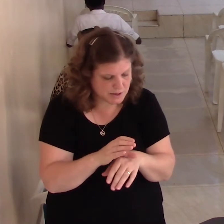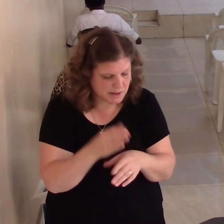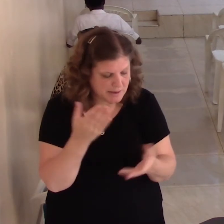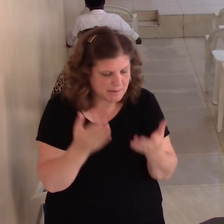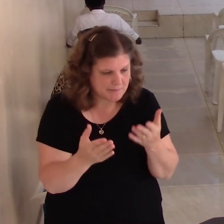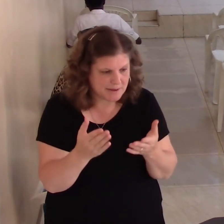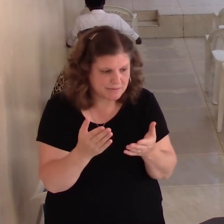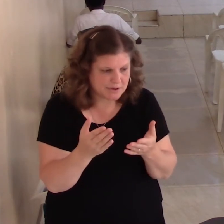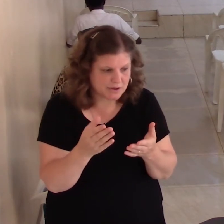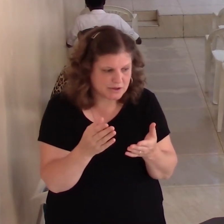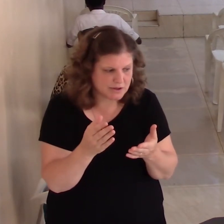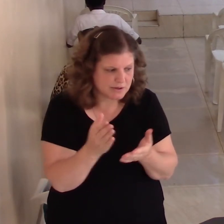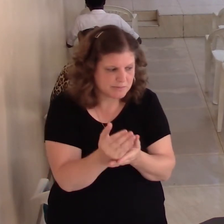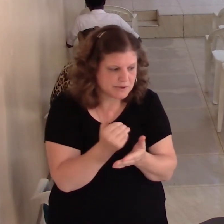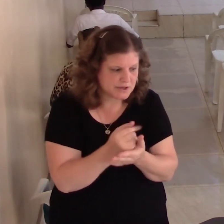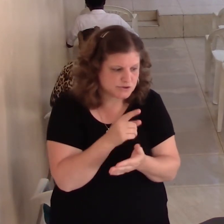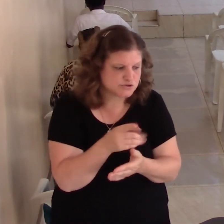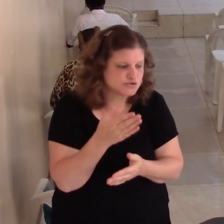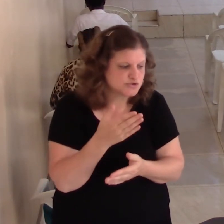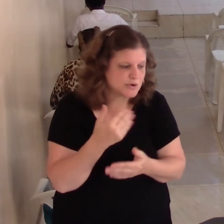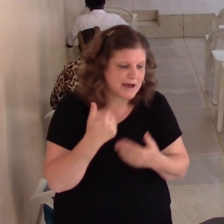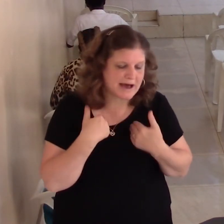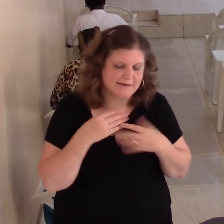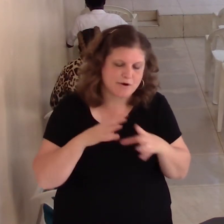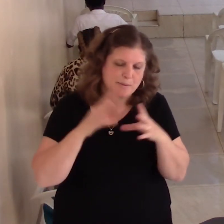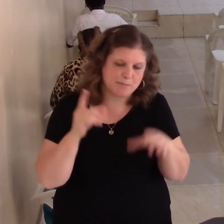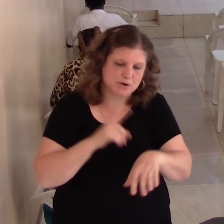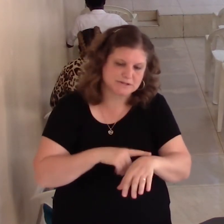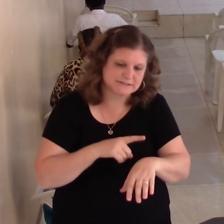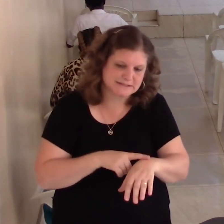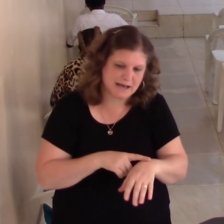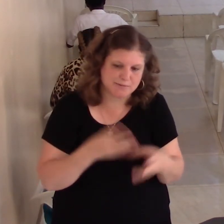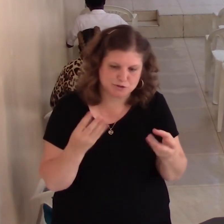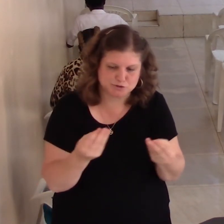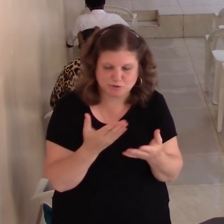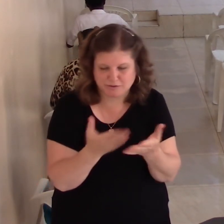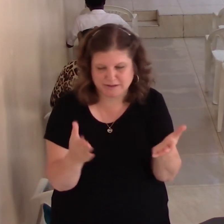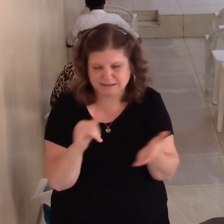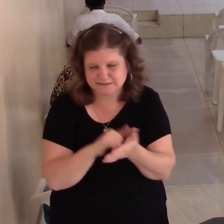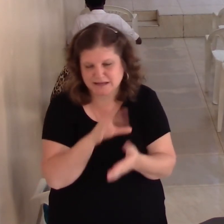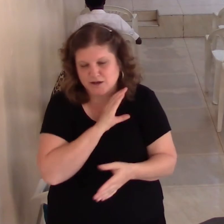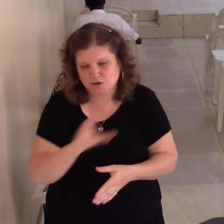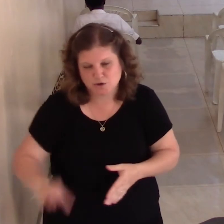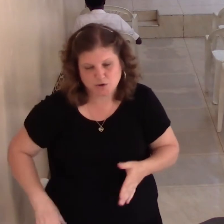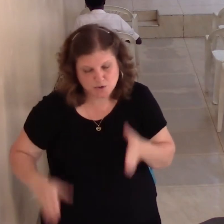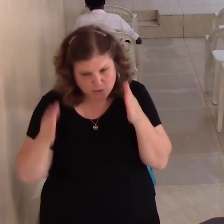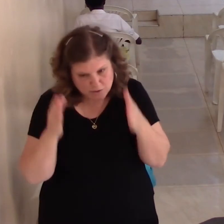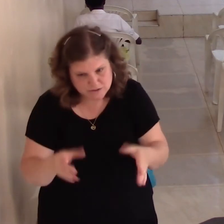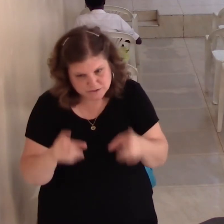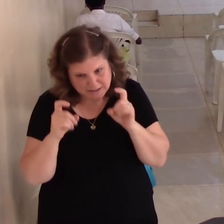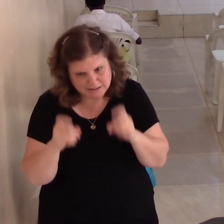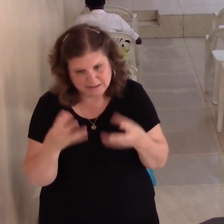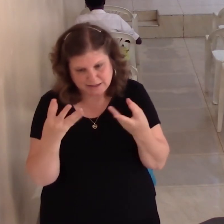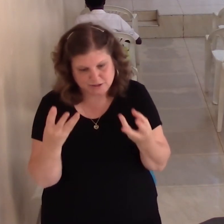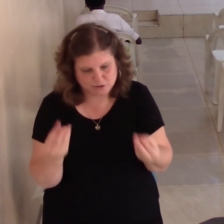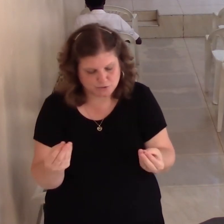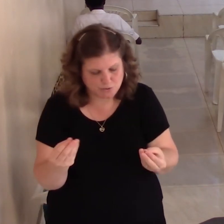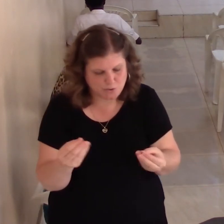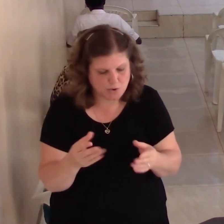to do that what some Christians should be doing? Like reading a Bible, praying, inviting others to church. Why are you